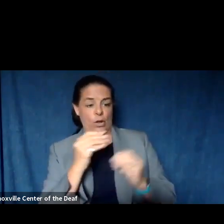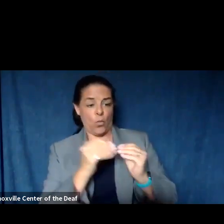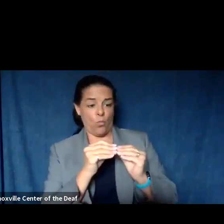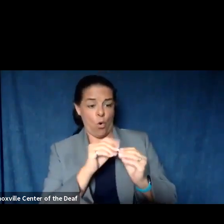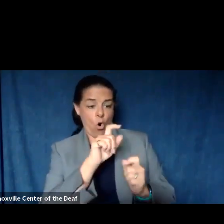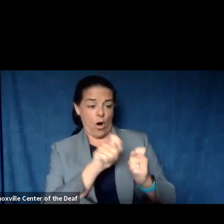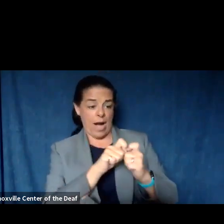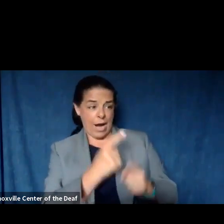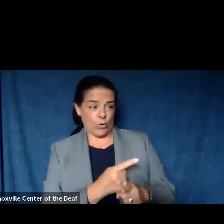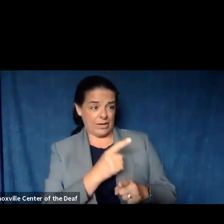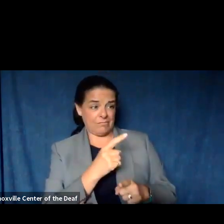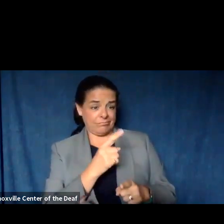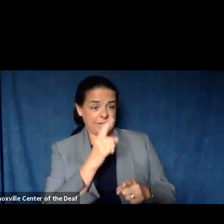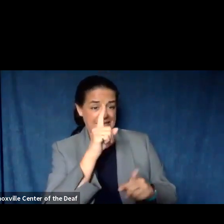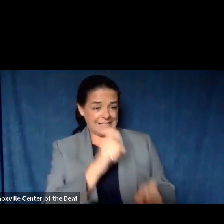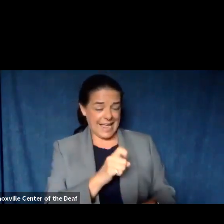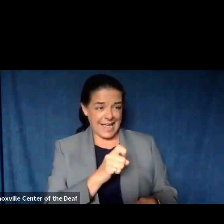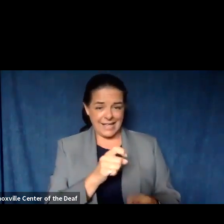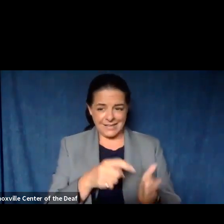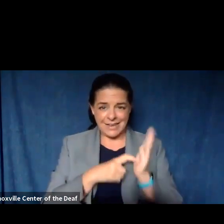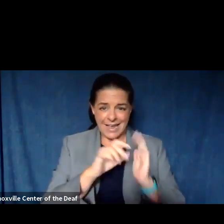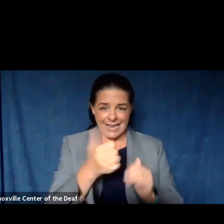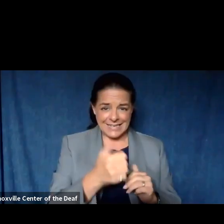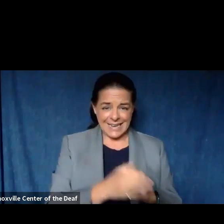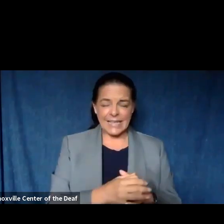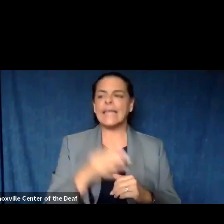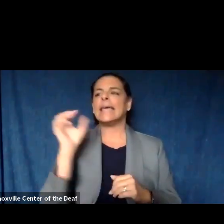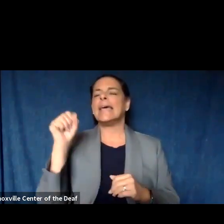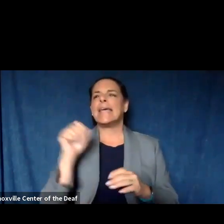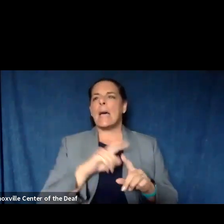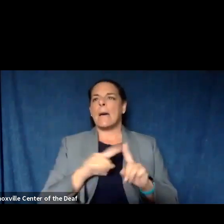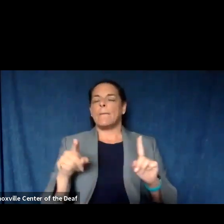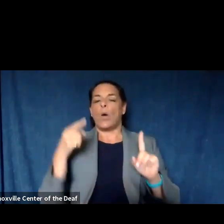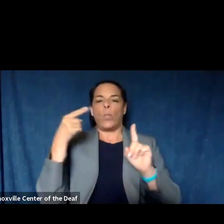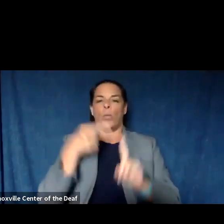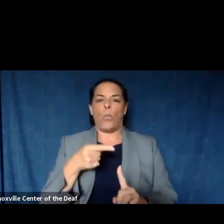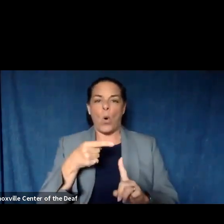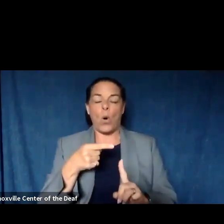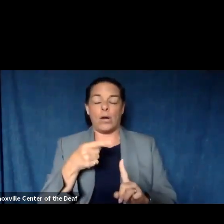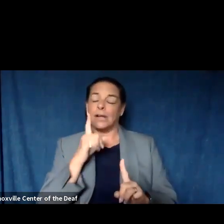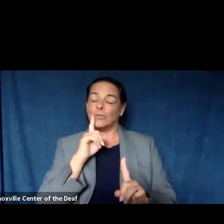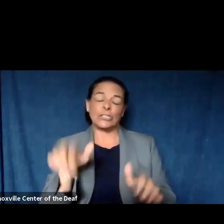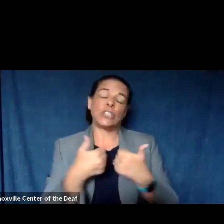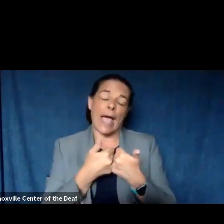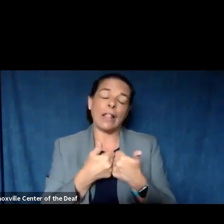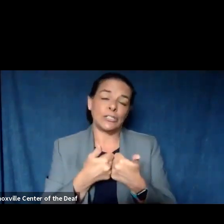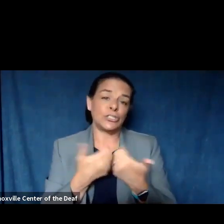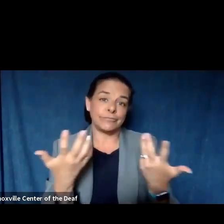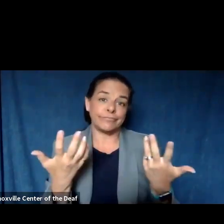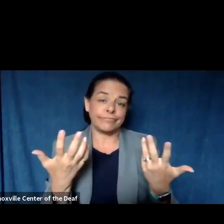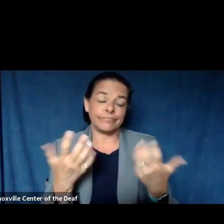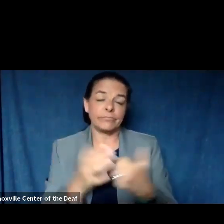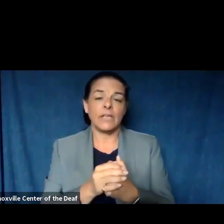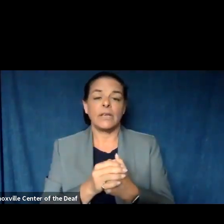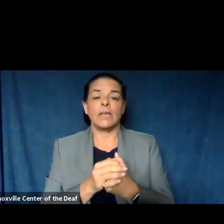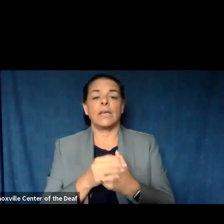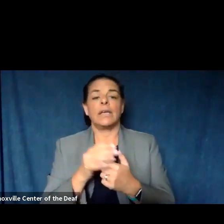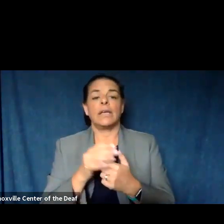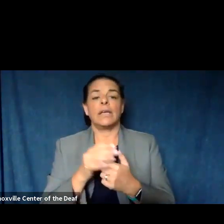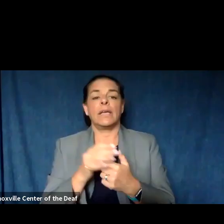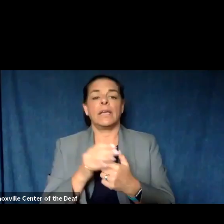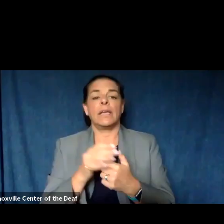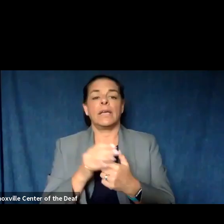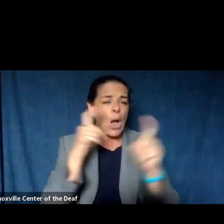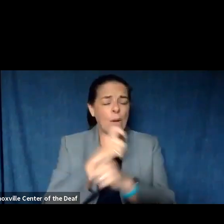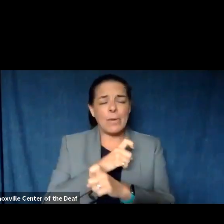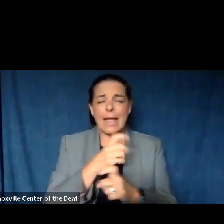10? Well, the point of that, though, is we still, it's a challenging thing. Let me say that as well. It's very